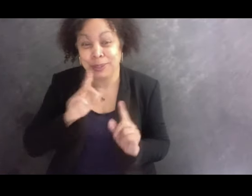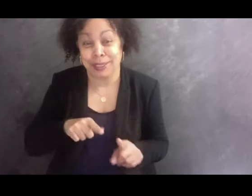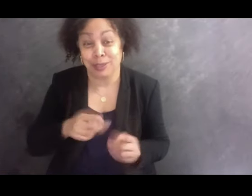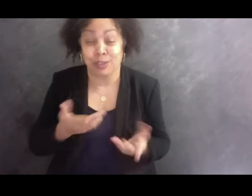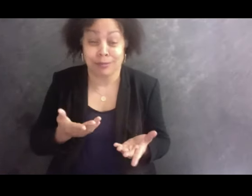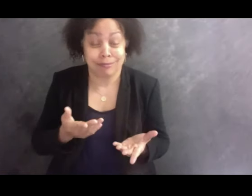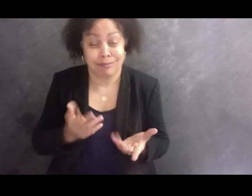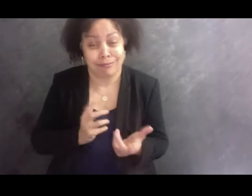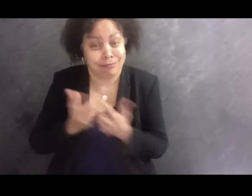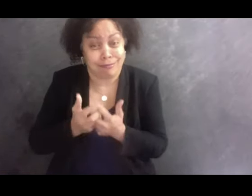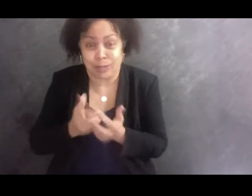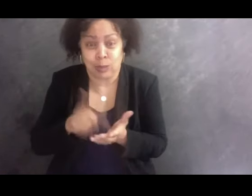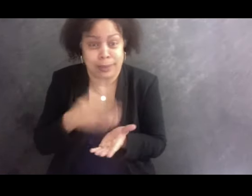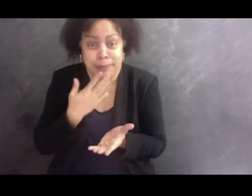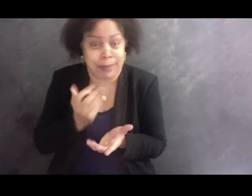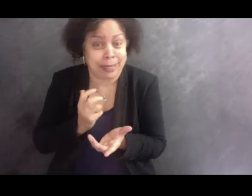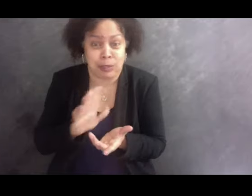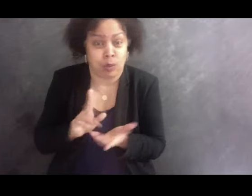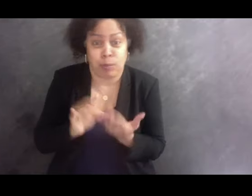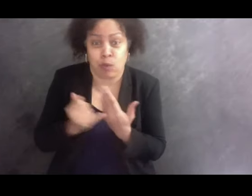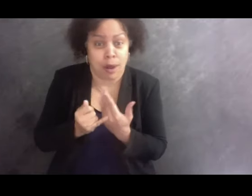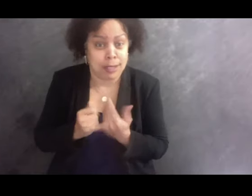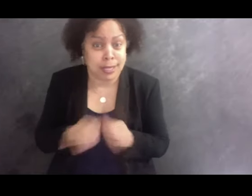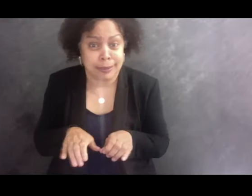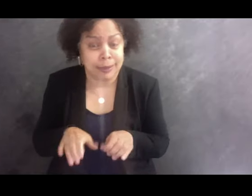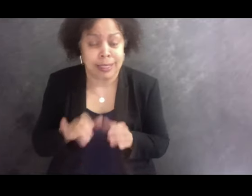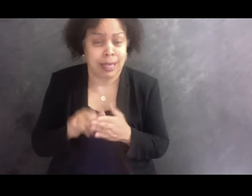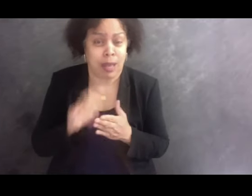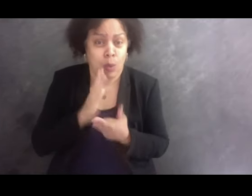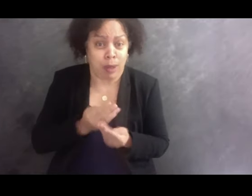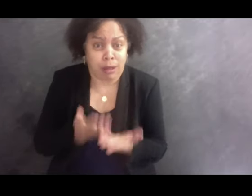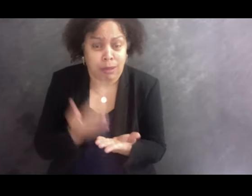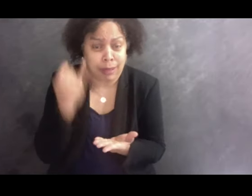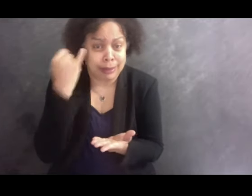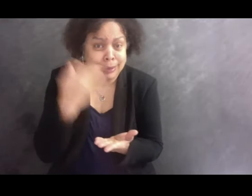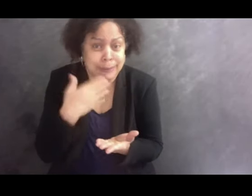what you feel is most authentic to the project. That is going to best present your idea.